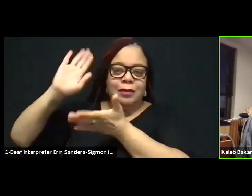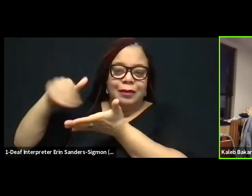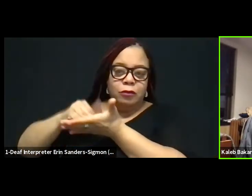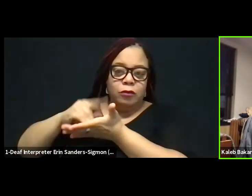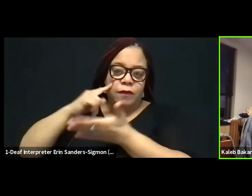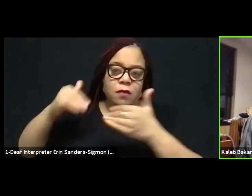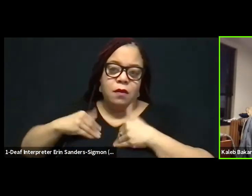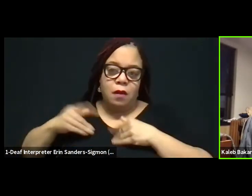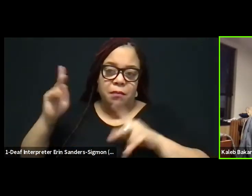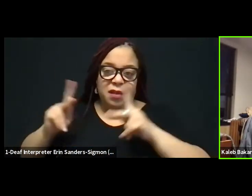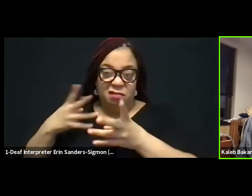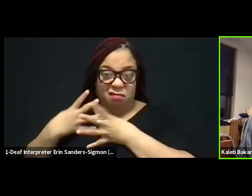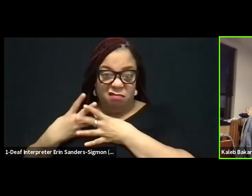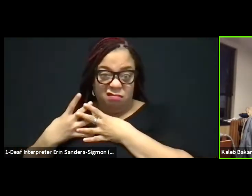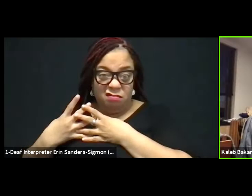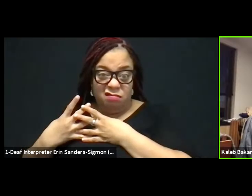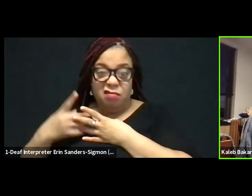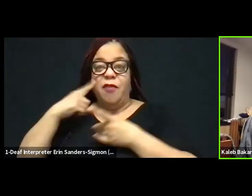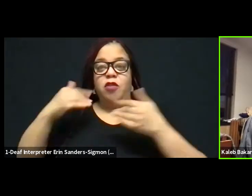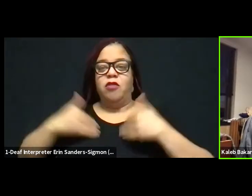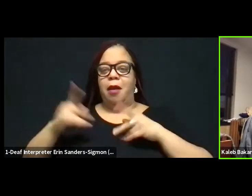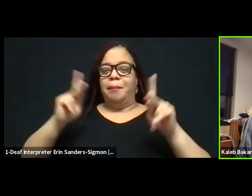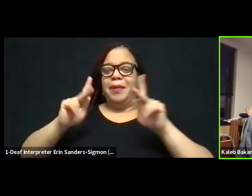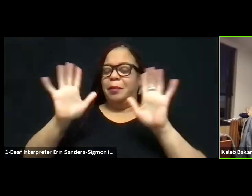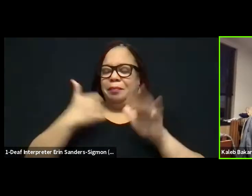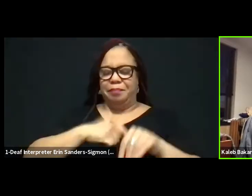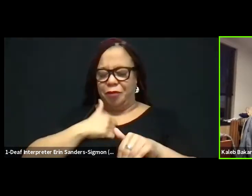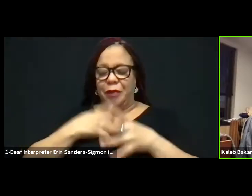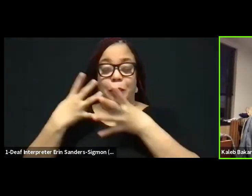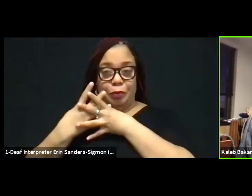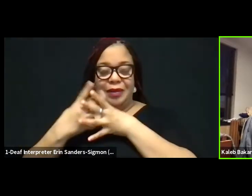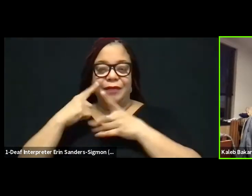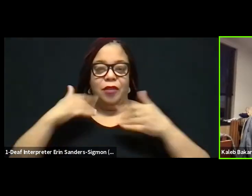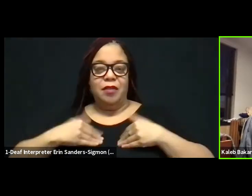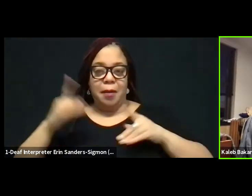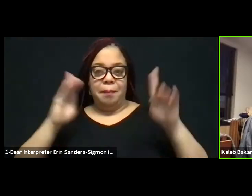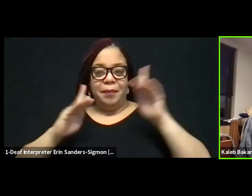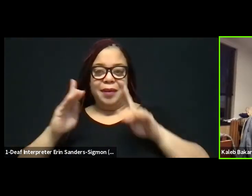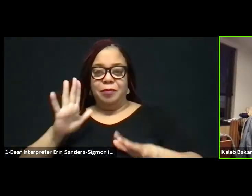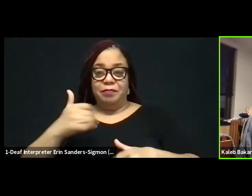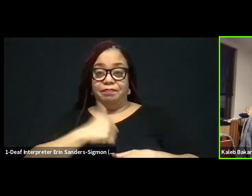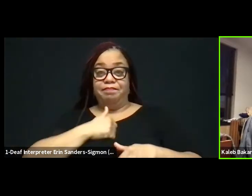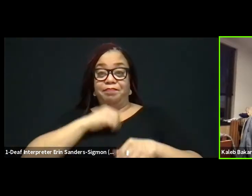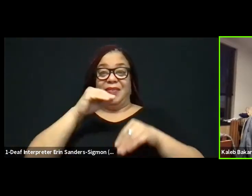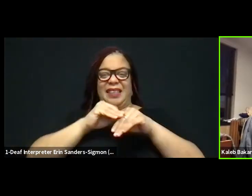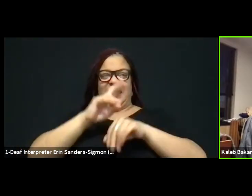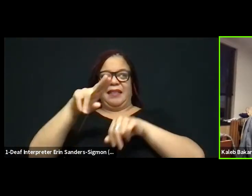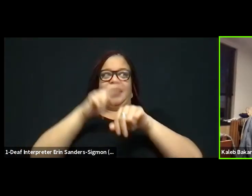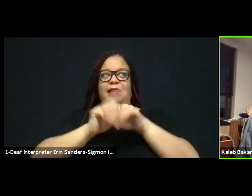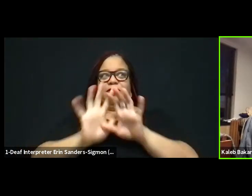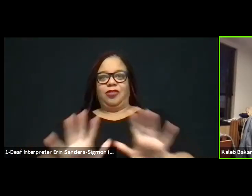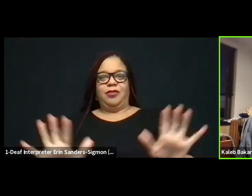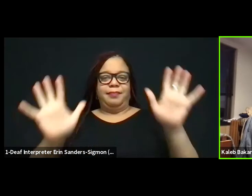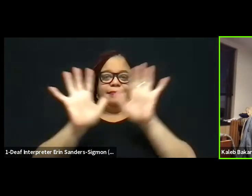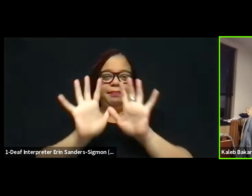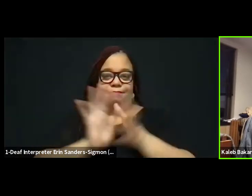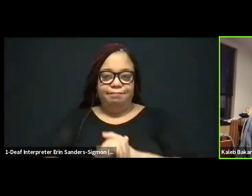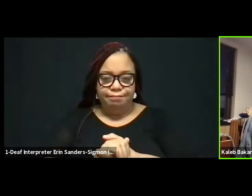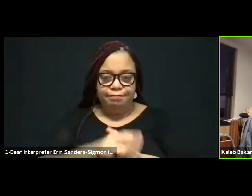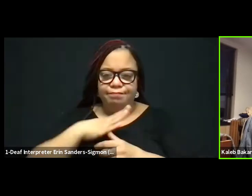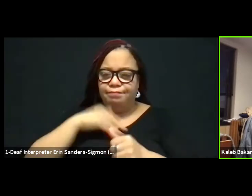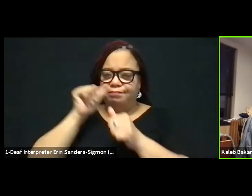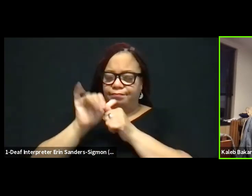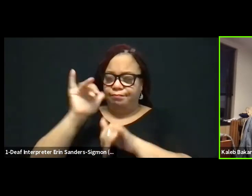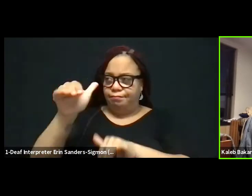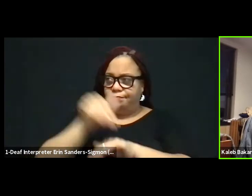I remember that night feeling powerful, feeling heard, feeling in